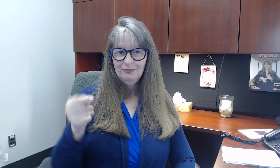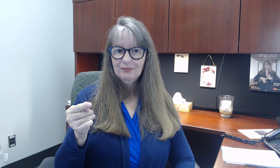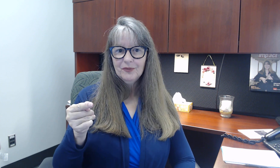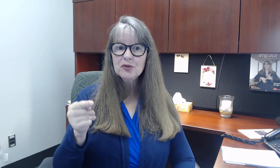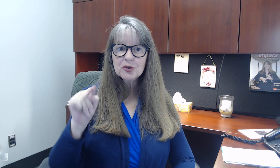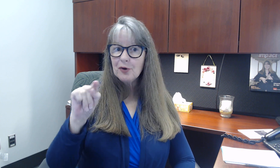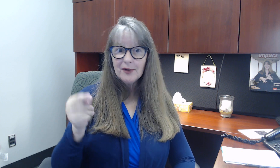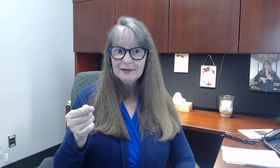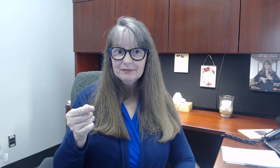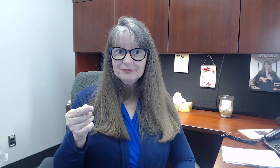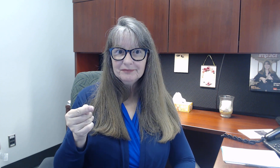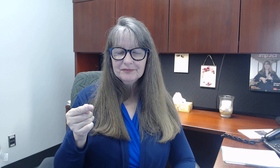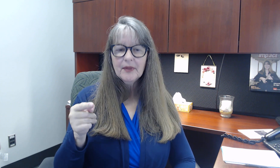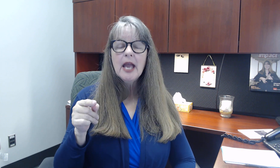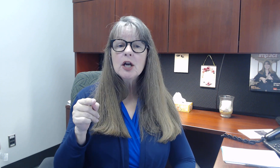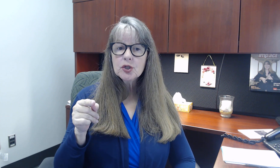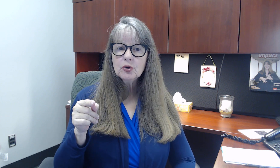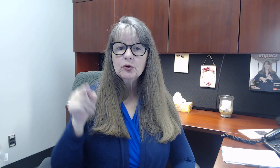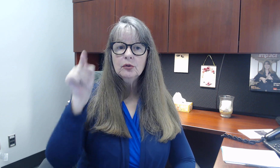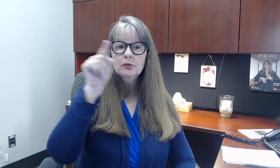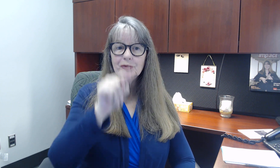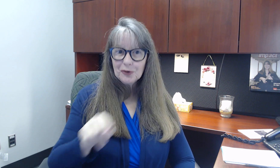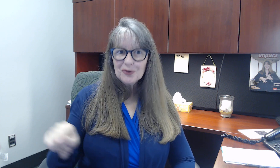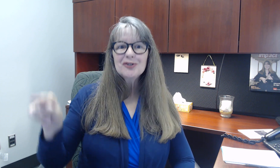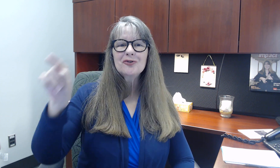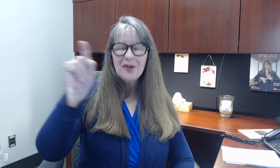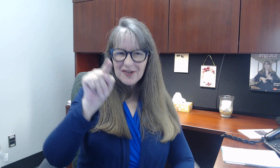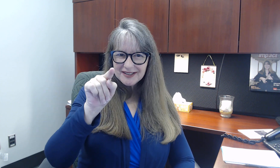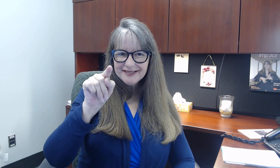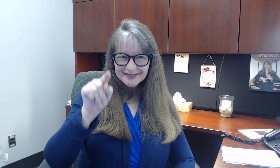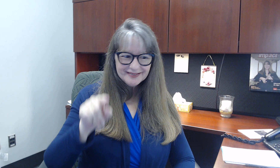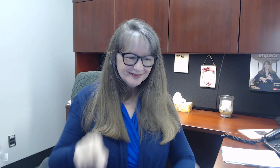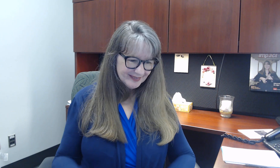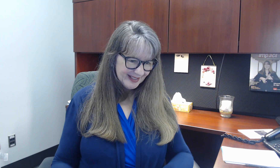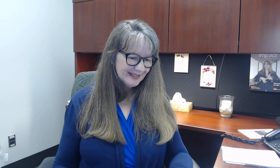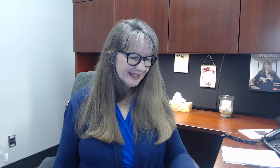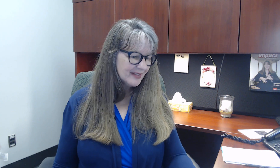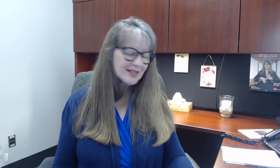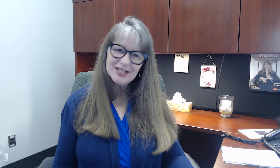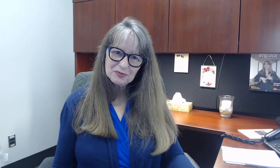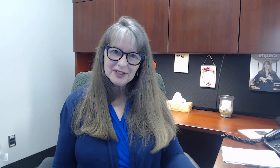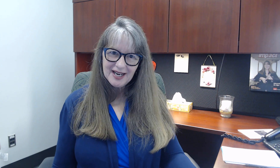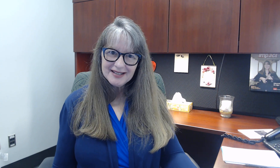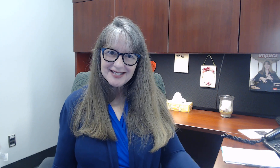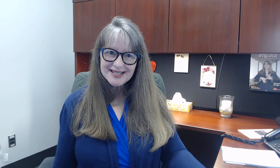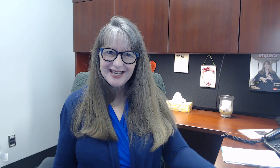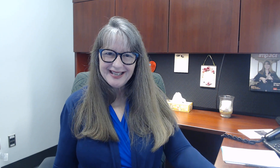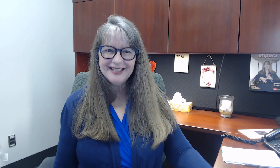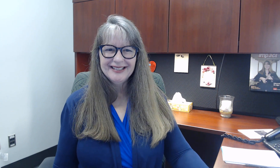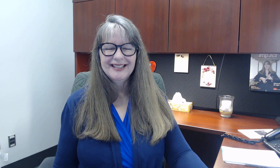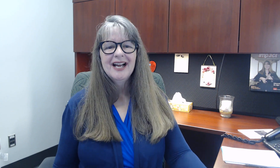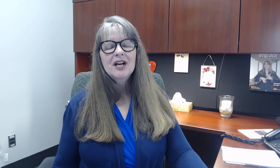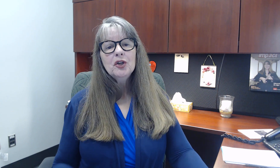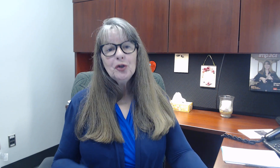You just draw it. A circle. You just draw it. Right? It's really kind of easy.